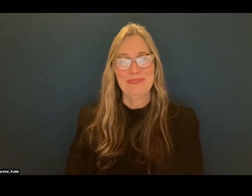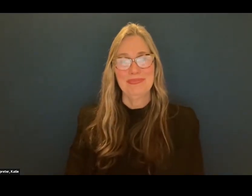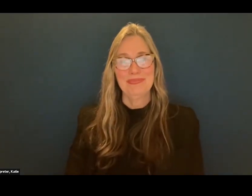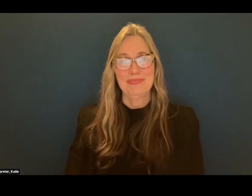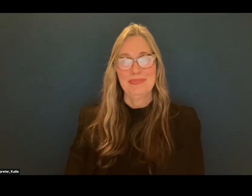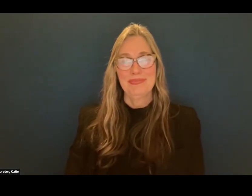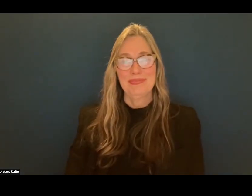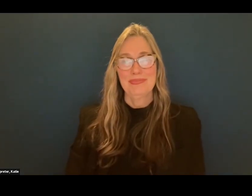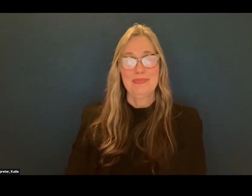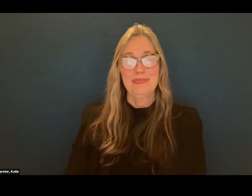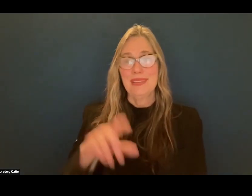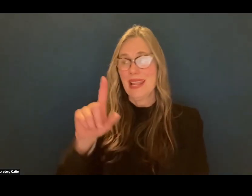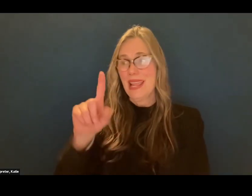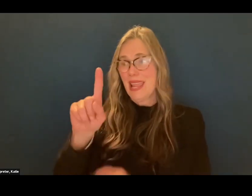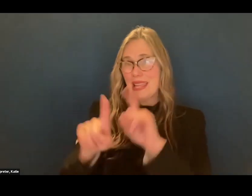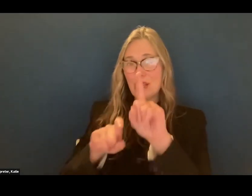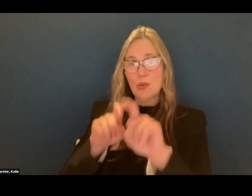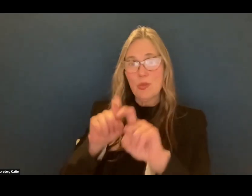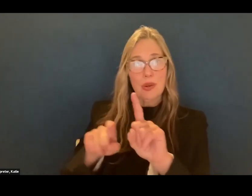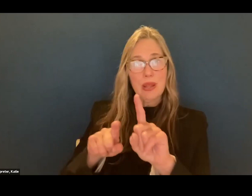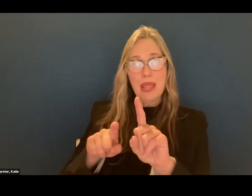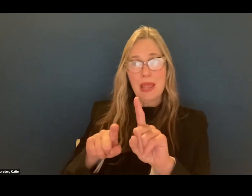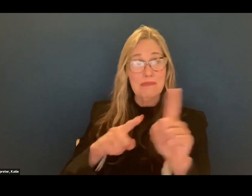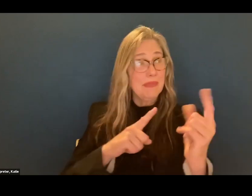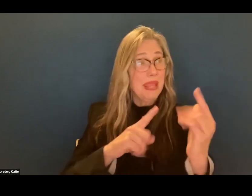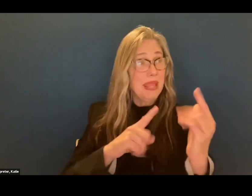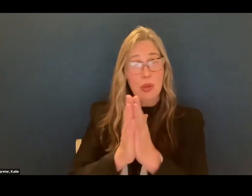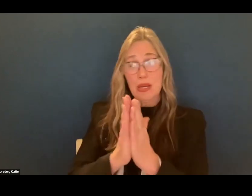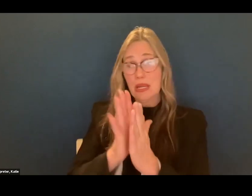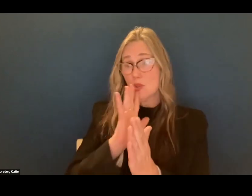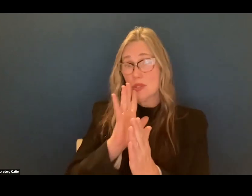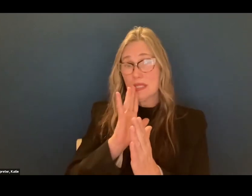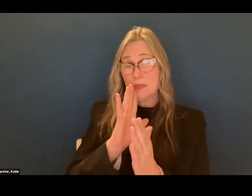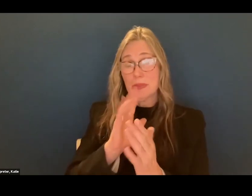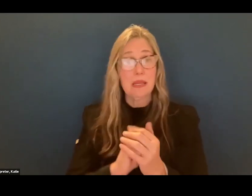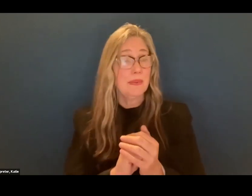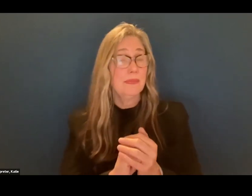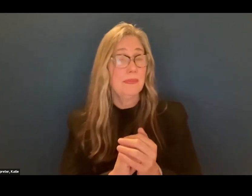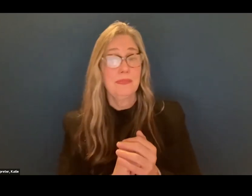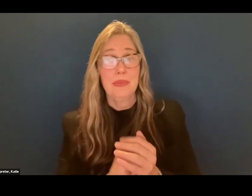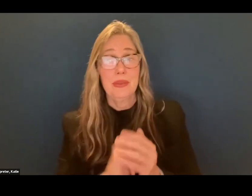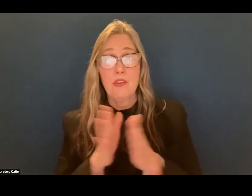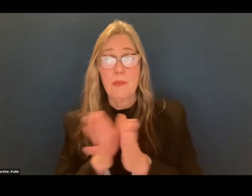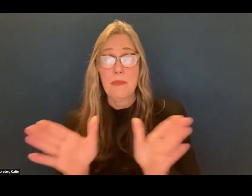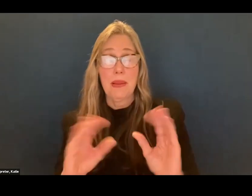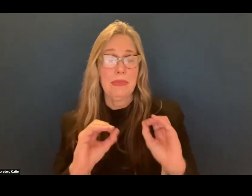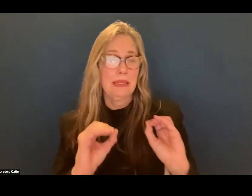Any requests to speak on this item? No requests. Board members, any questions or comments?